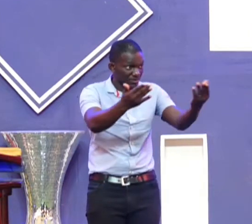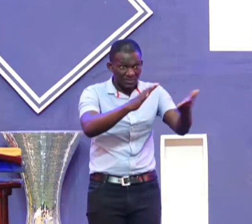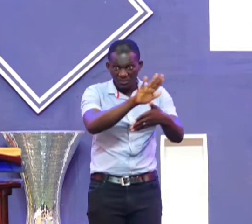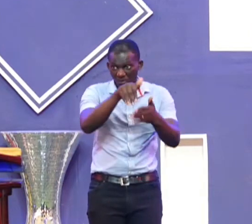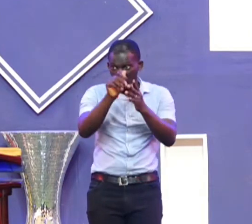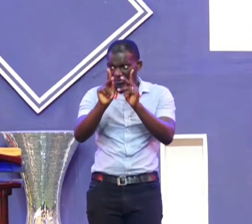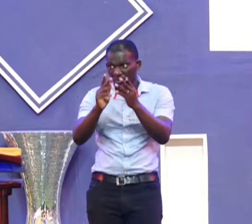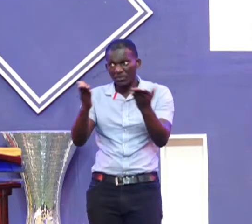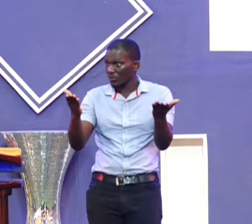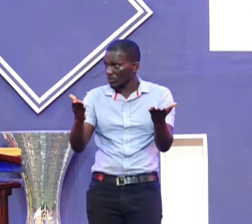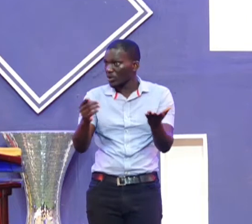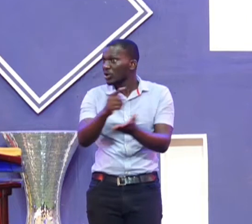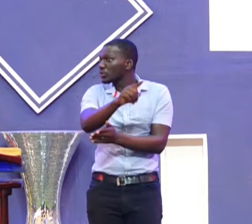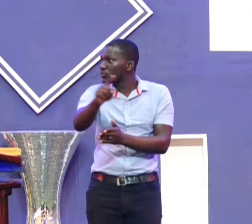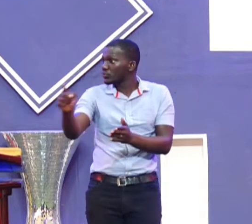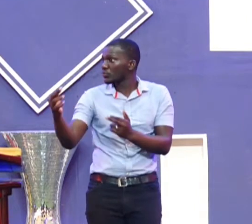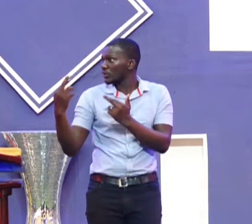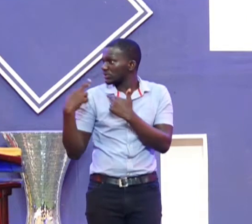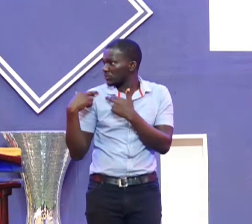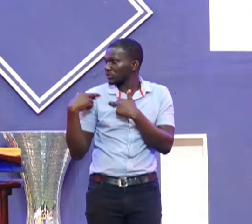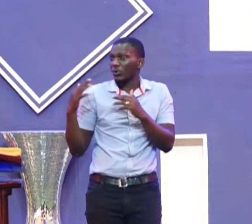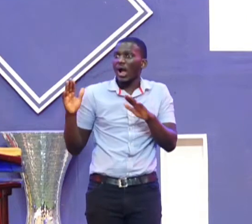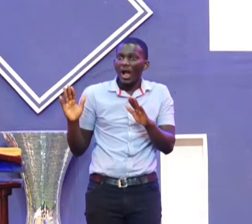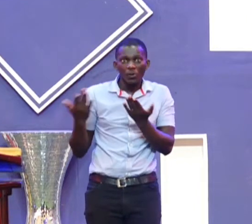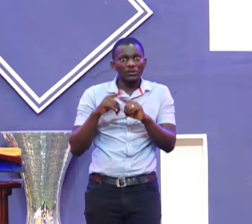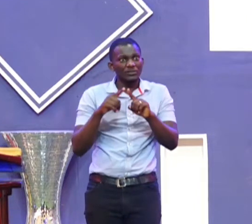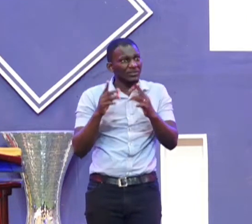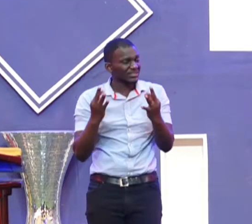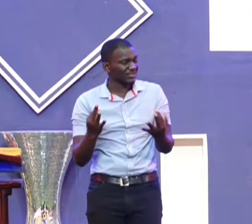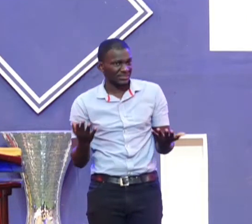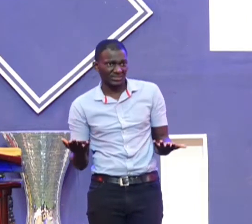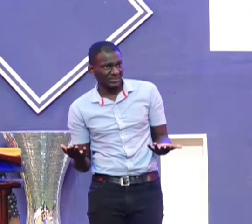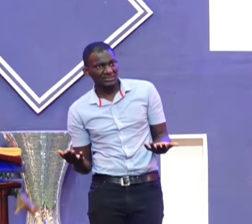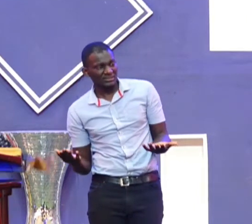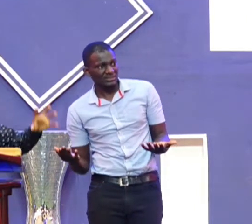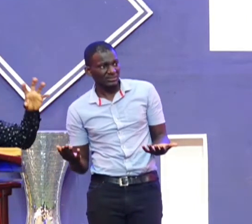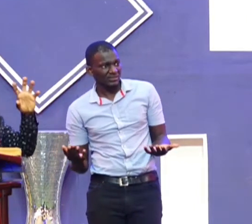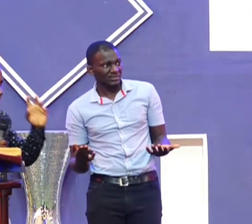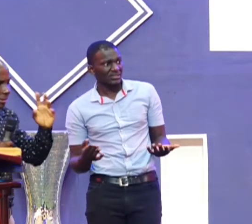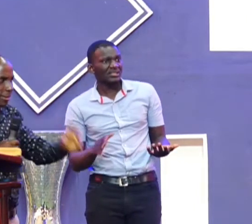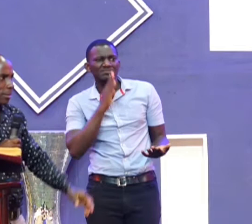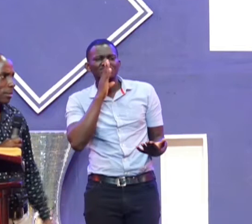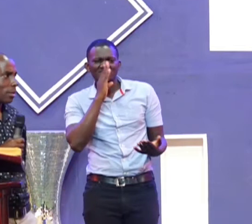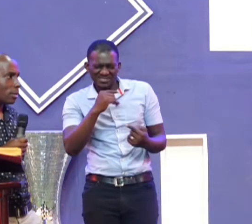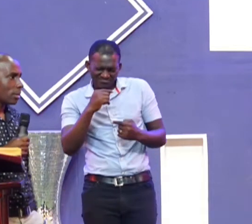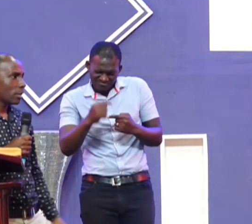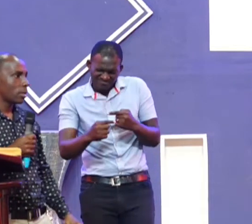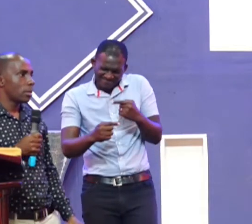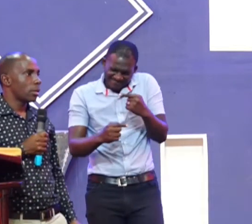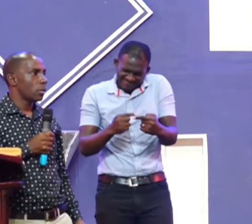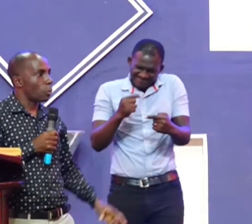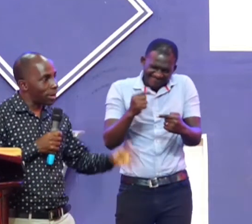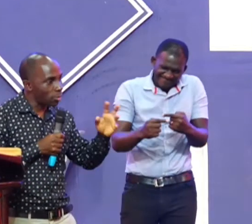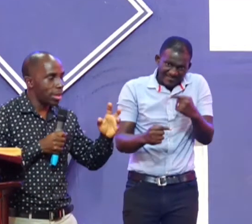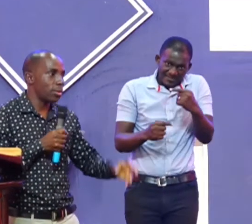chendetera buli muntu how much responsibility have we taken obuvunanyizibwa tutte bwenkana ki in being persistent okubera ngo